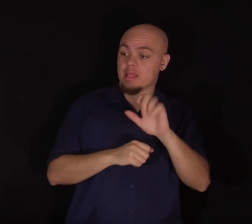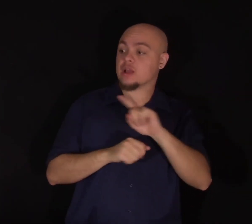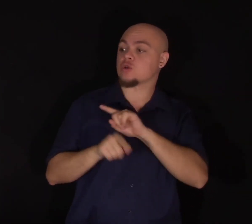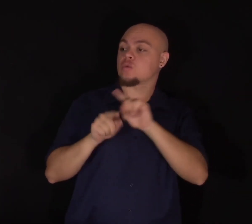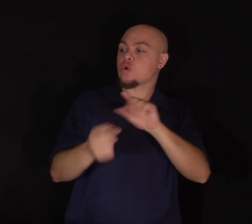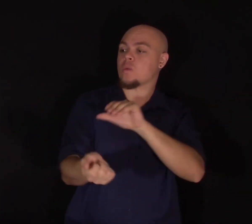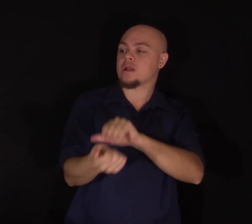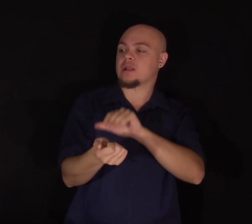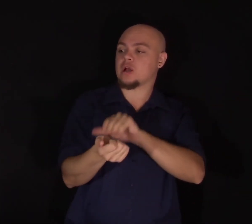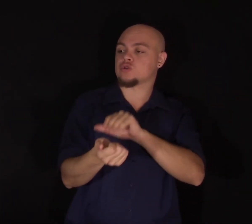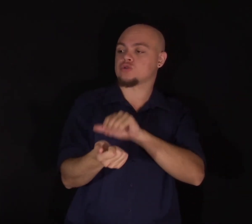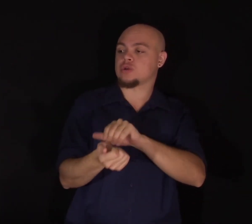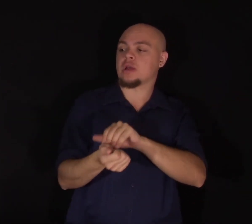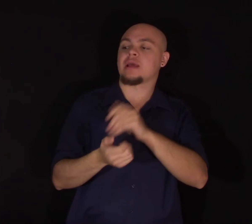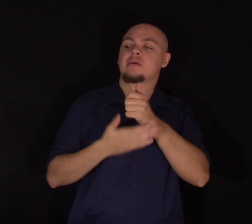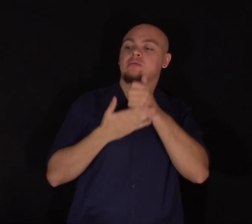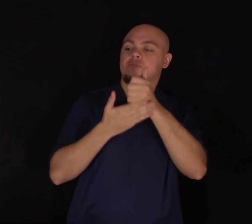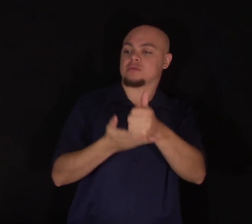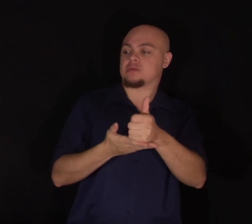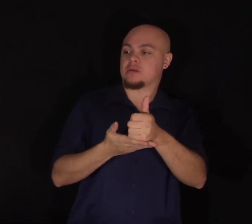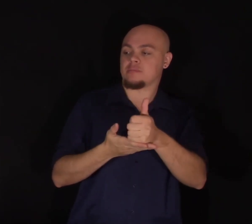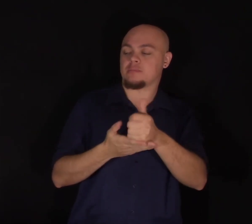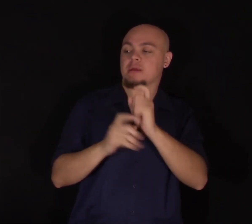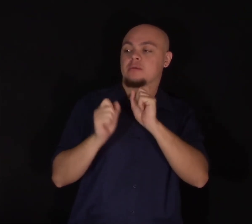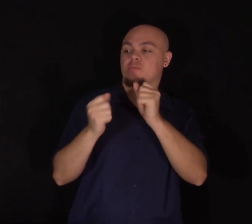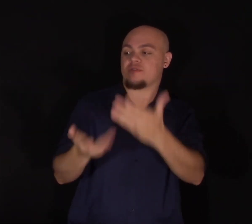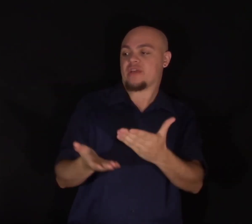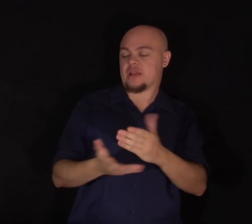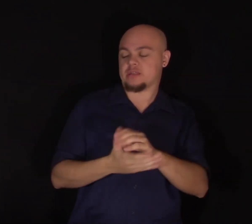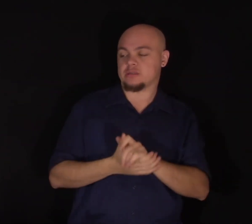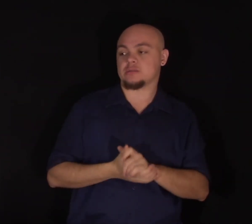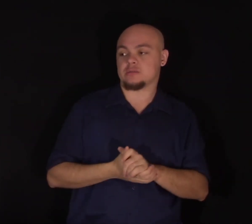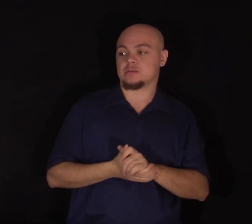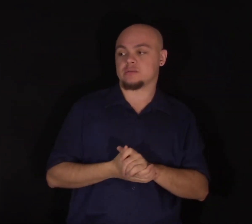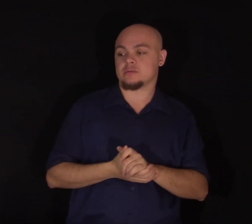and you would get her the help she needed."